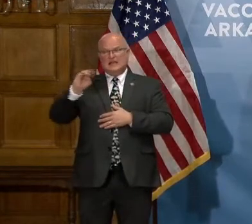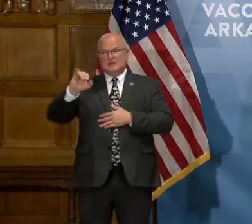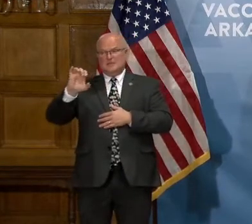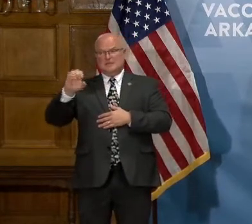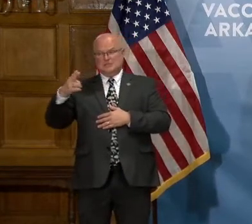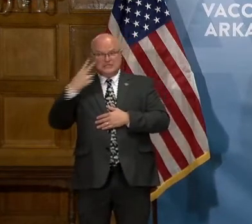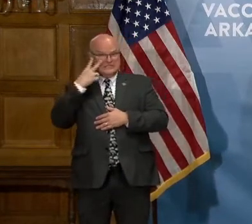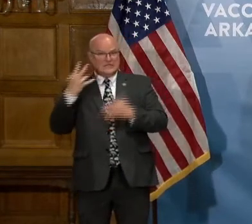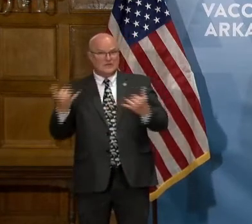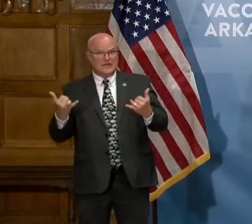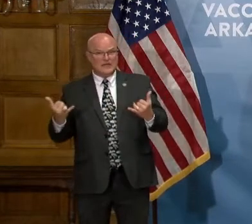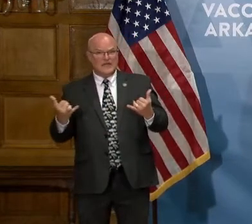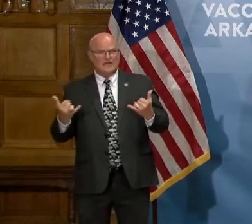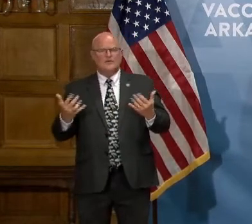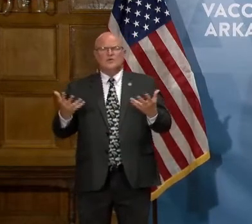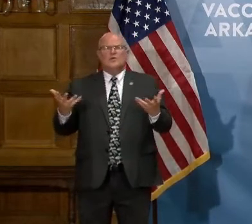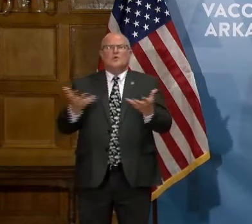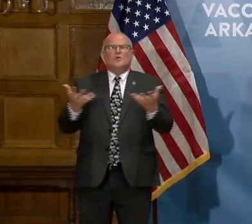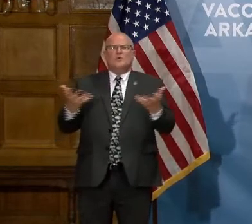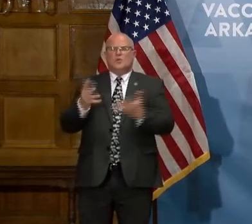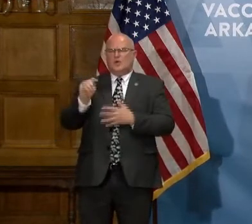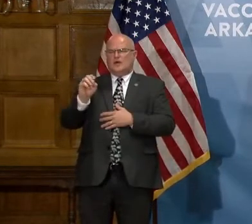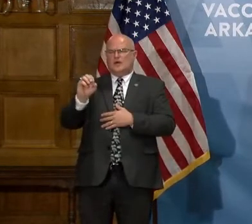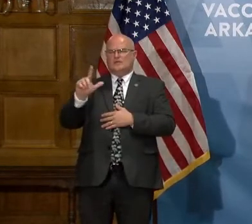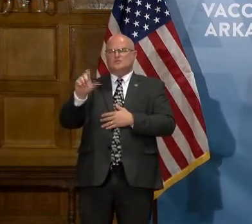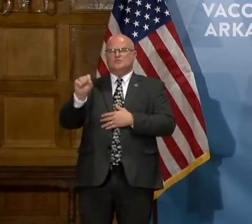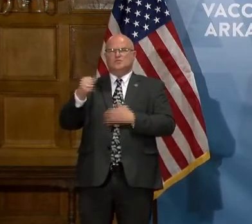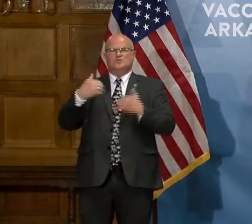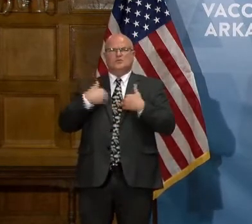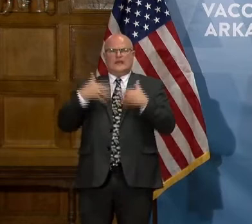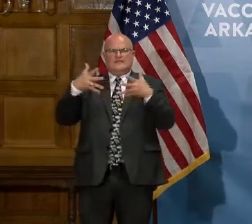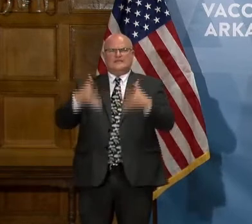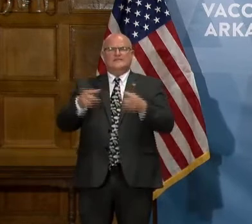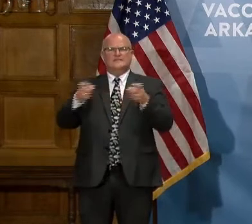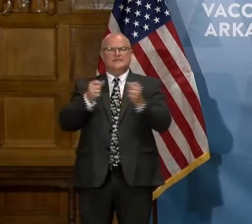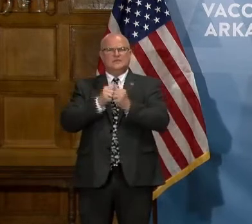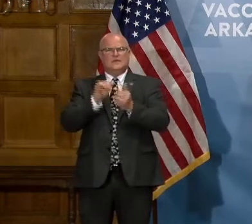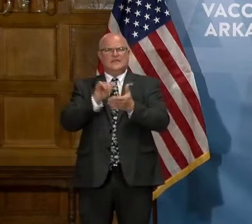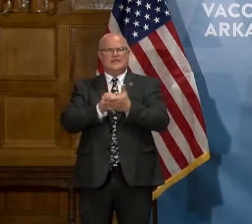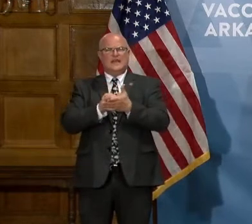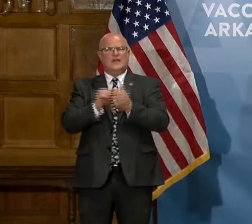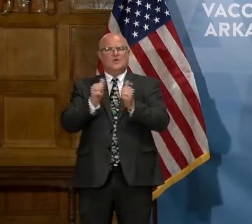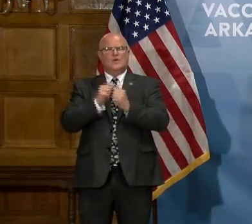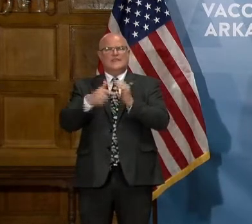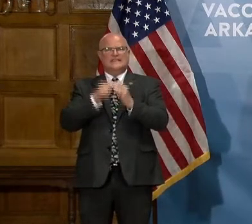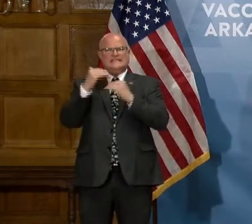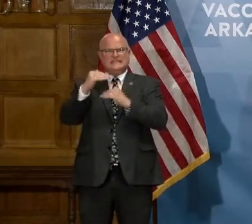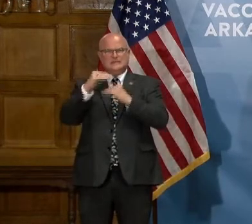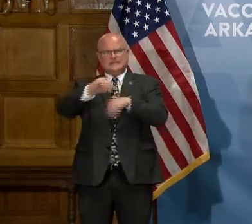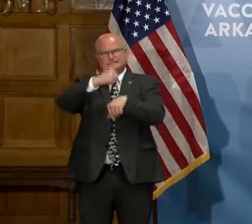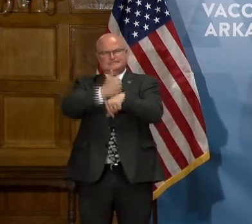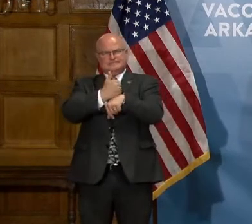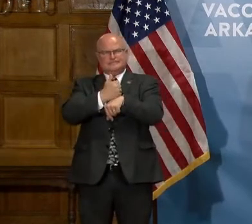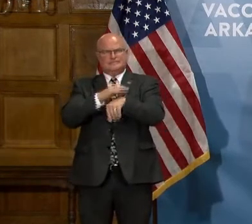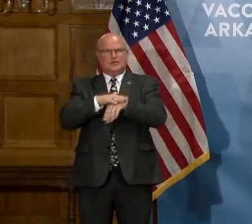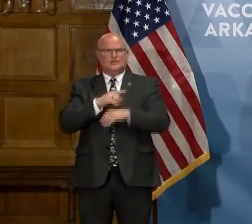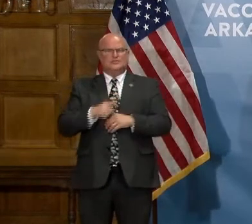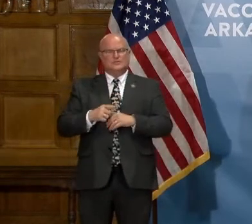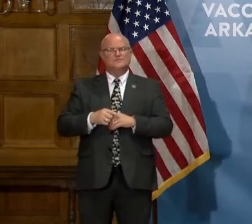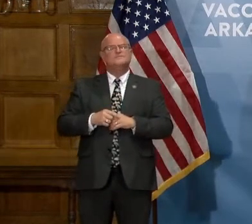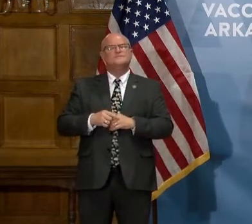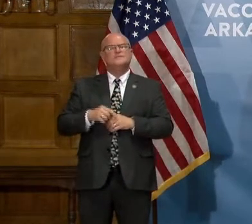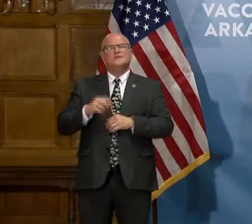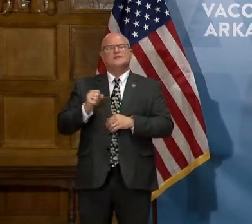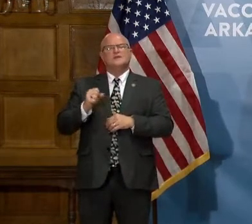seen, what tools do you have left to deal with that with these limits now in place?